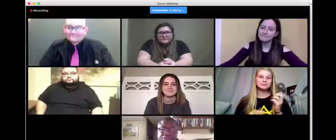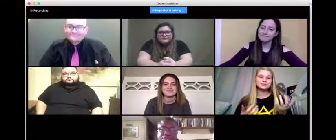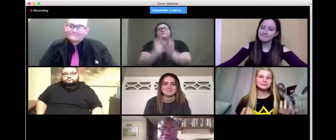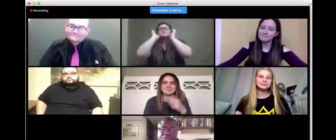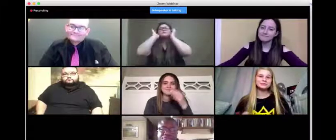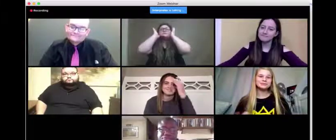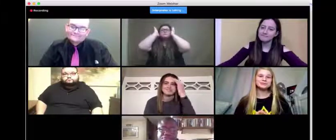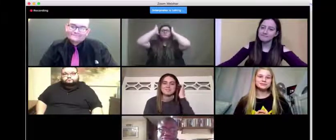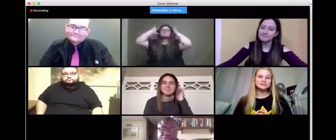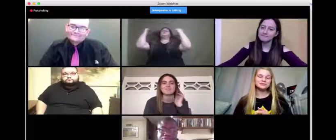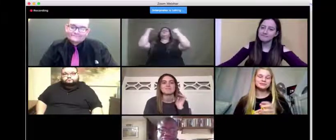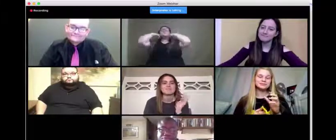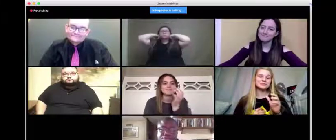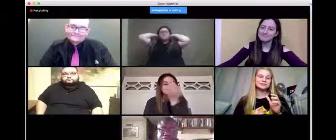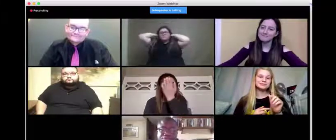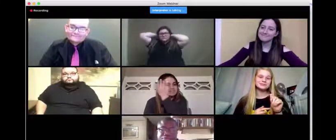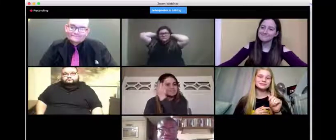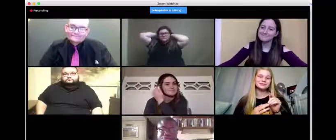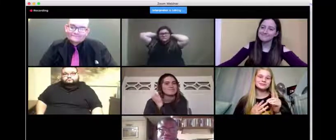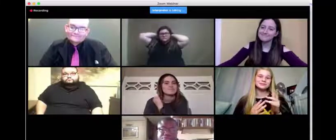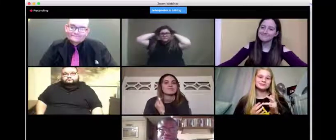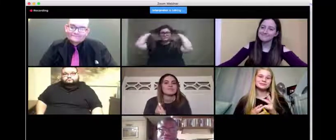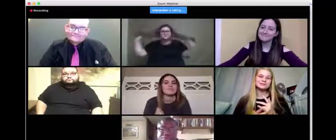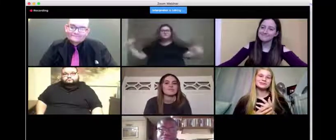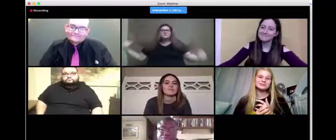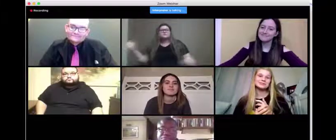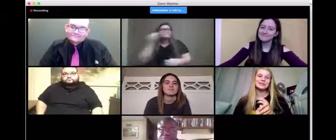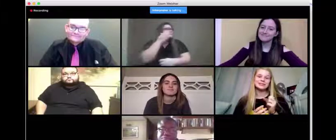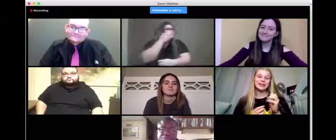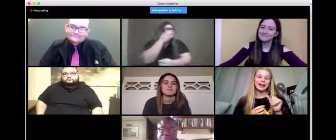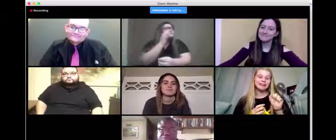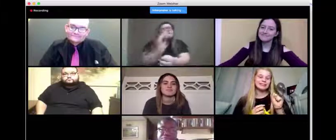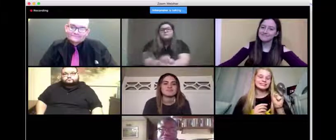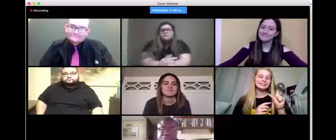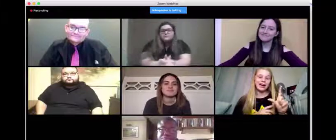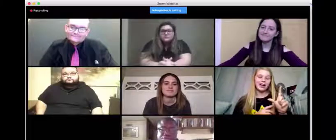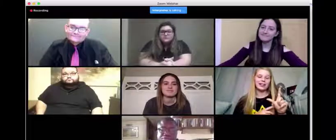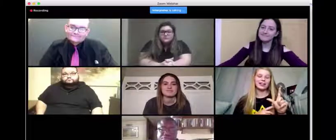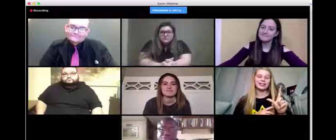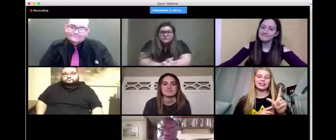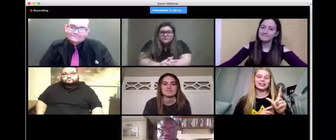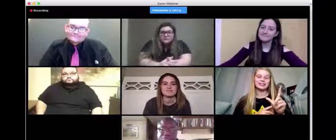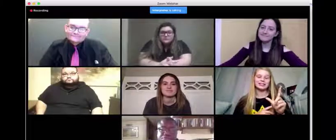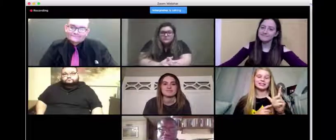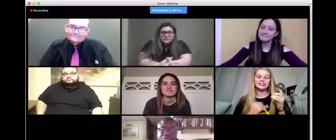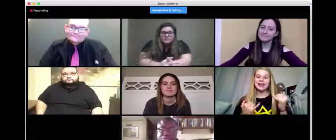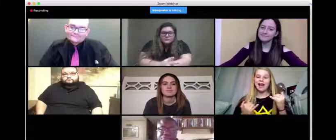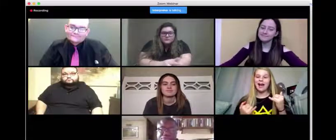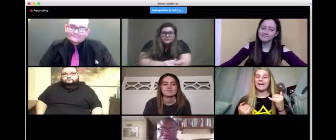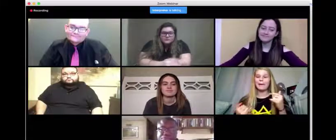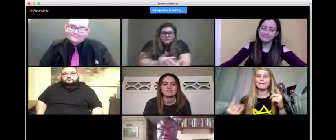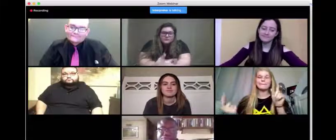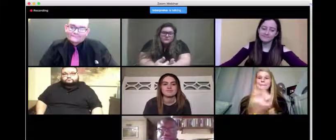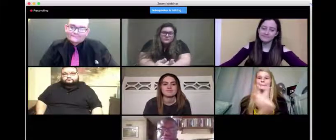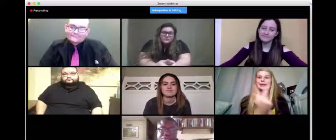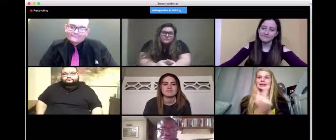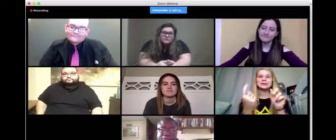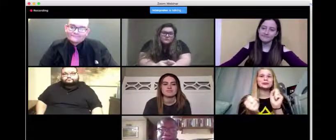So ASL for me, now I get to meet so many different people now, especially on